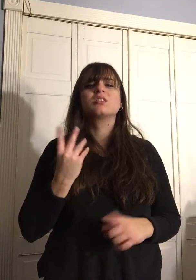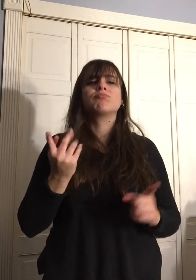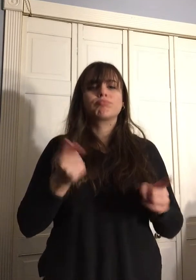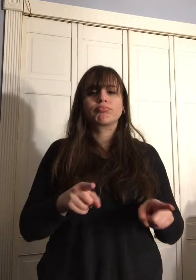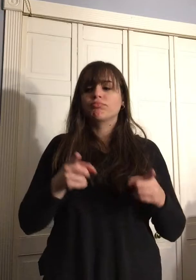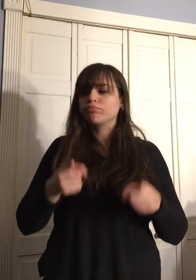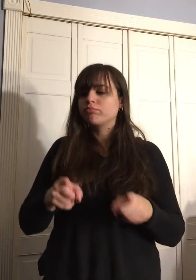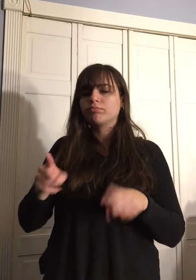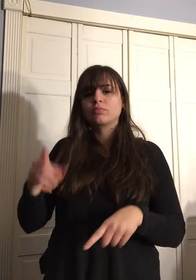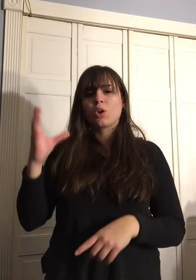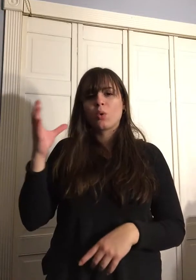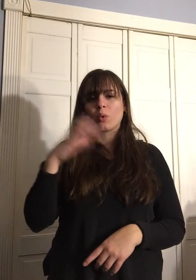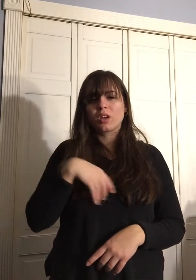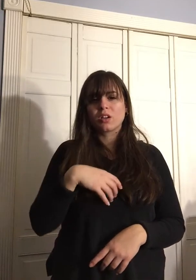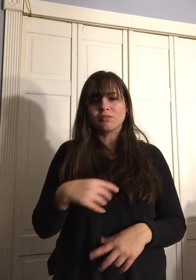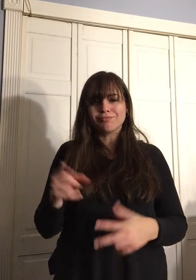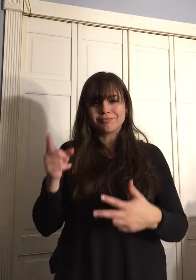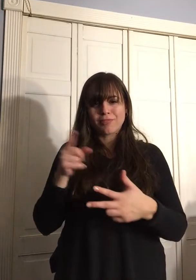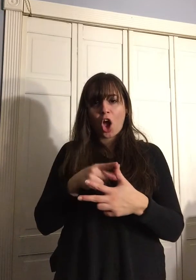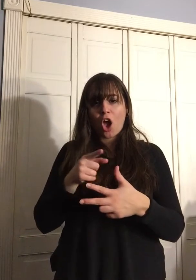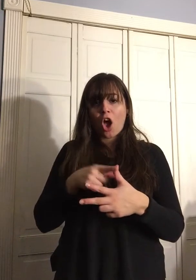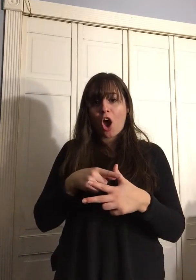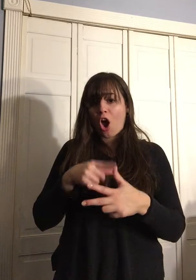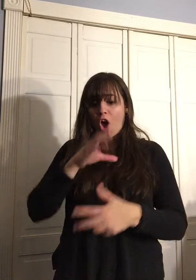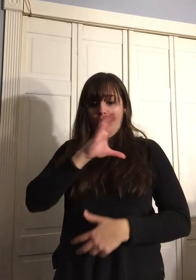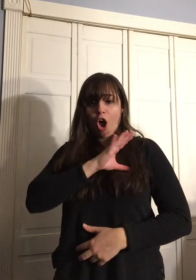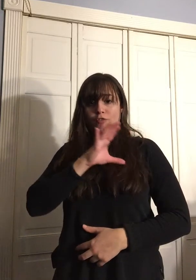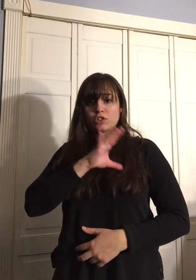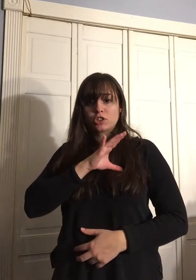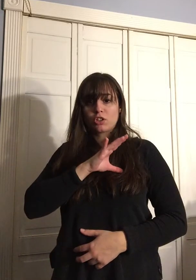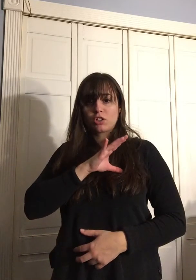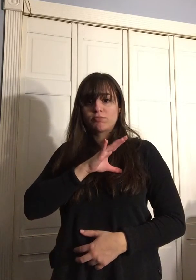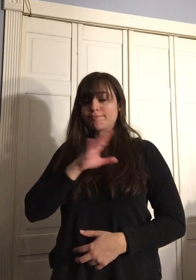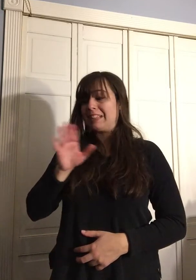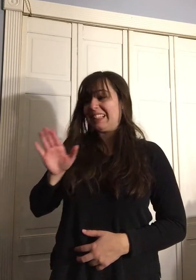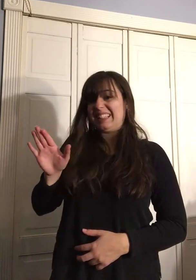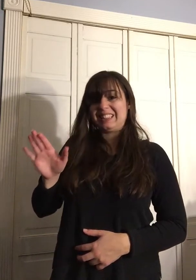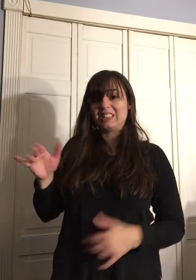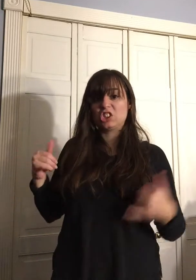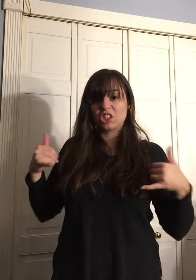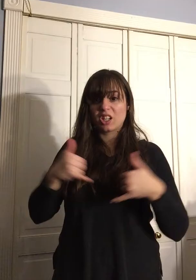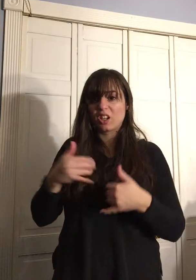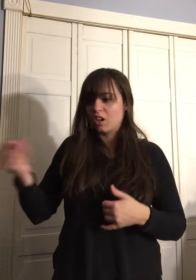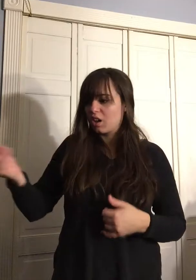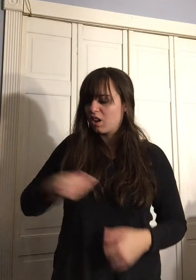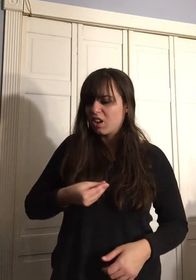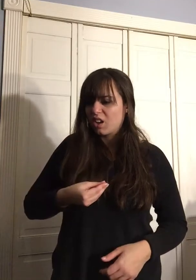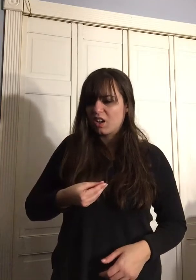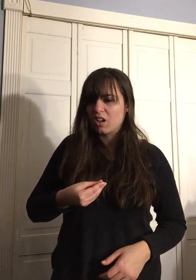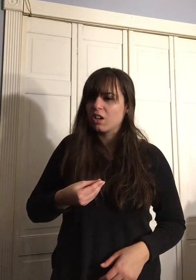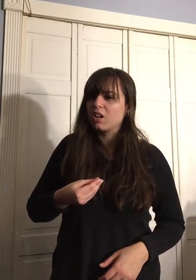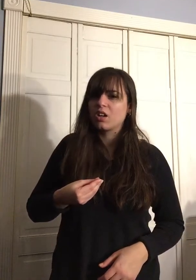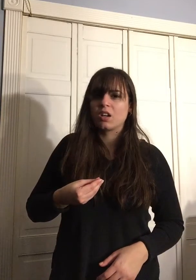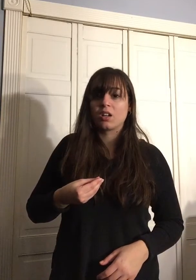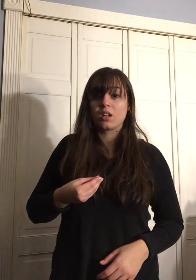enemy. And I was supposed to be frightened too. But I kept having these odd experiences.